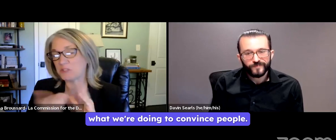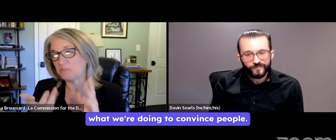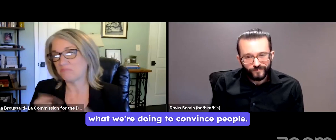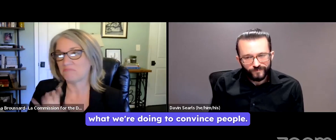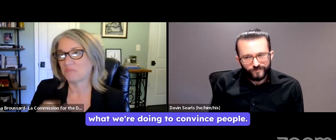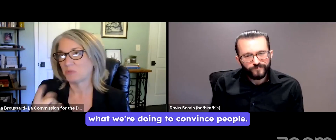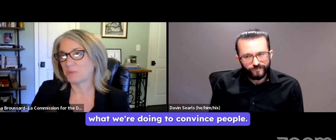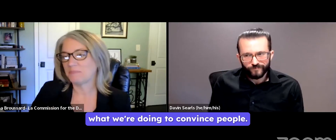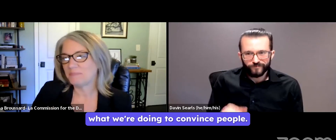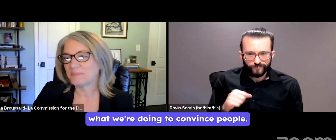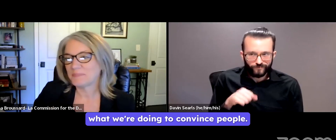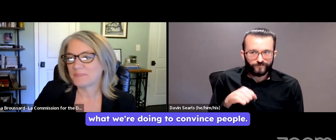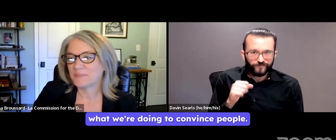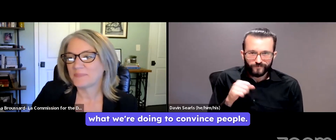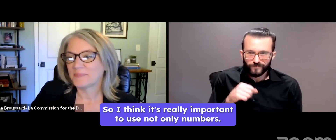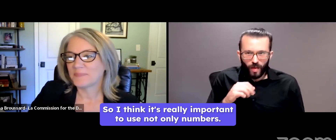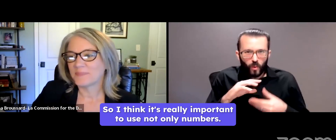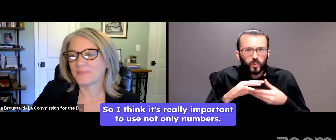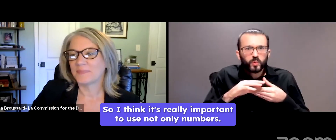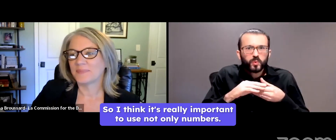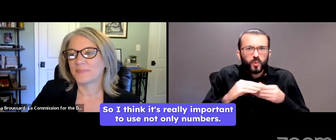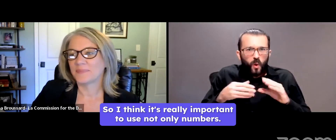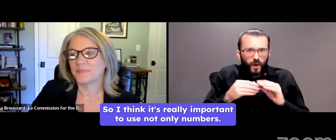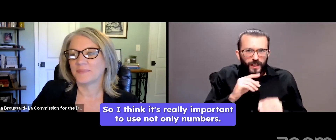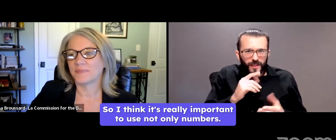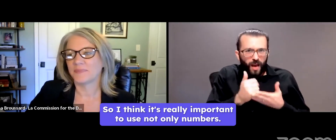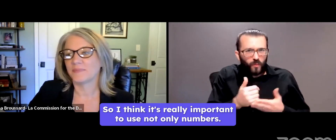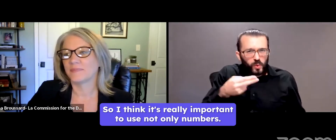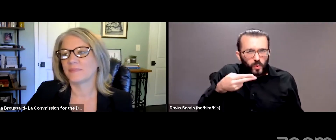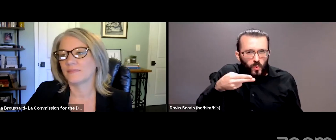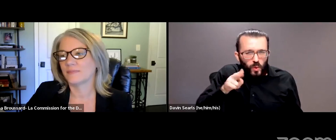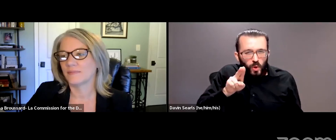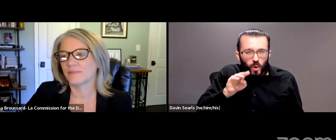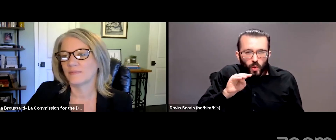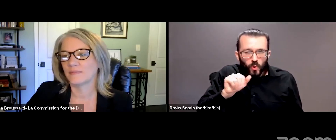what we're doing, to convince people. So I think it's really important to use not only numbers.